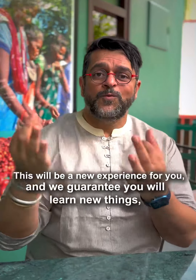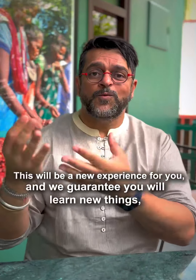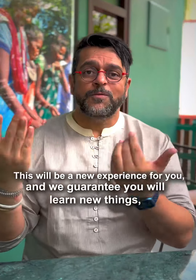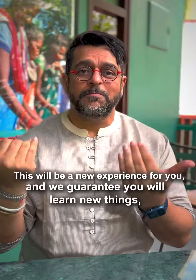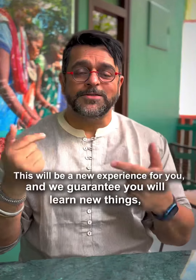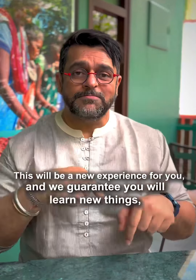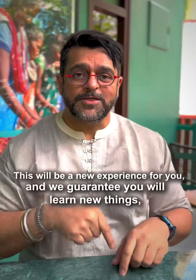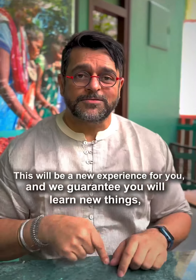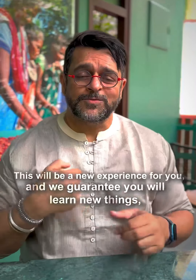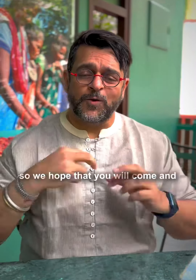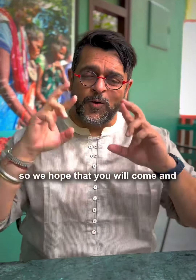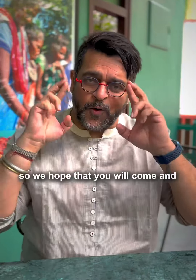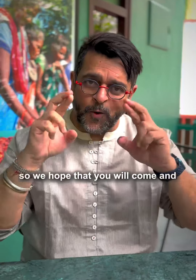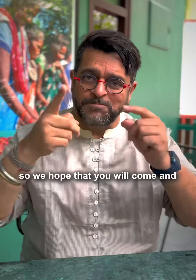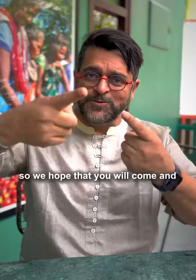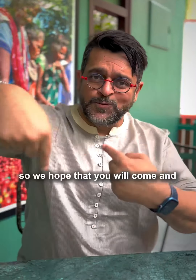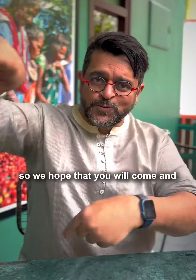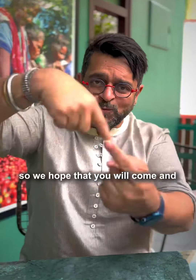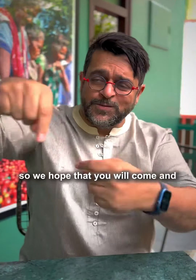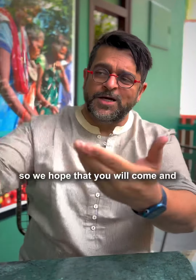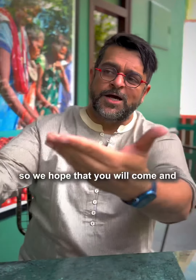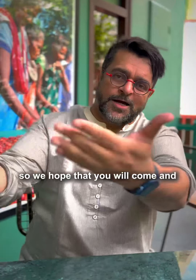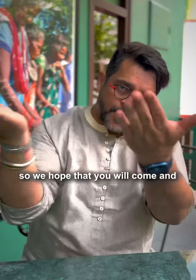new things. So we hope that you will